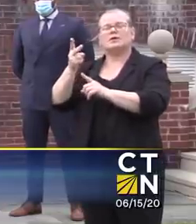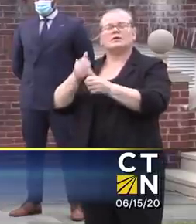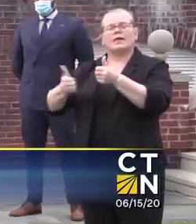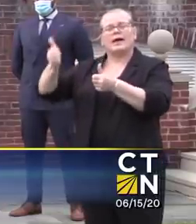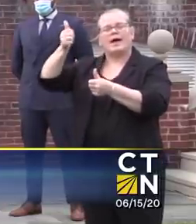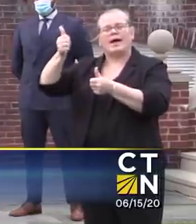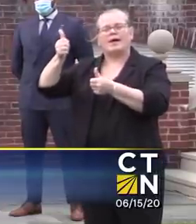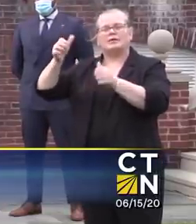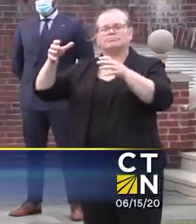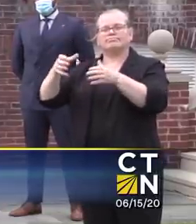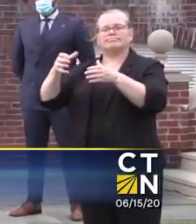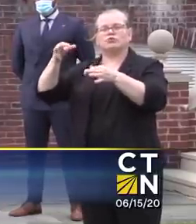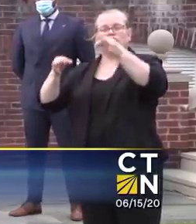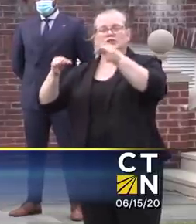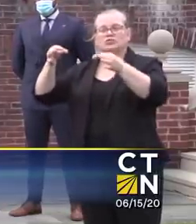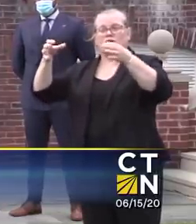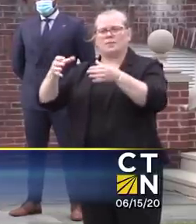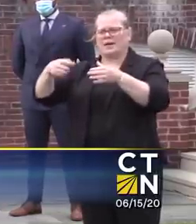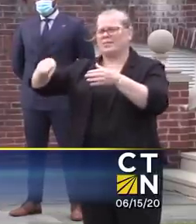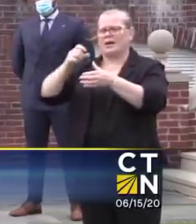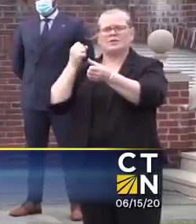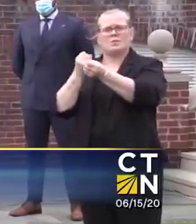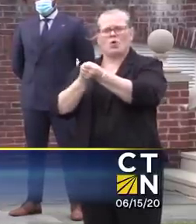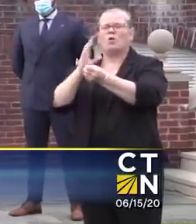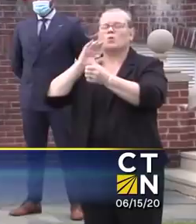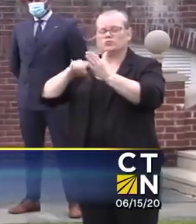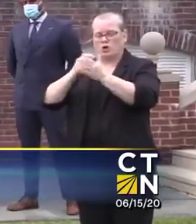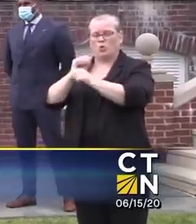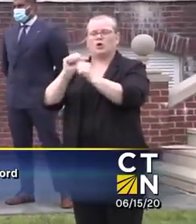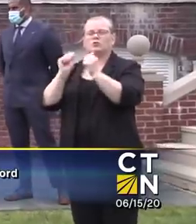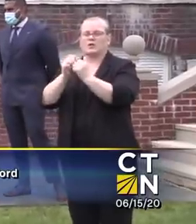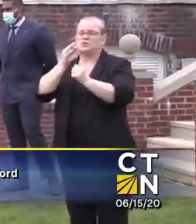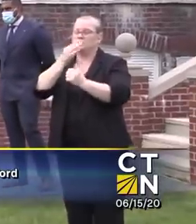safety behind us. We'll be working together starting very soon. Thanks, everybody.